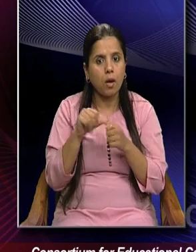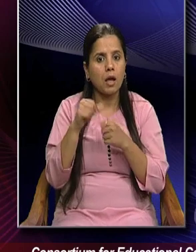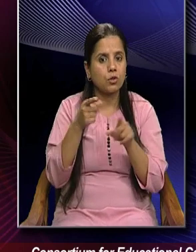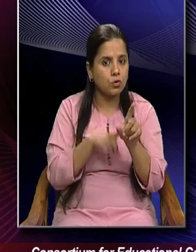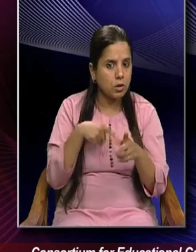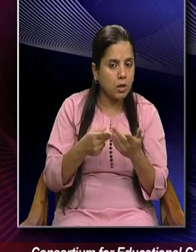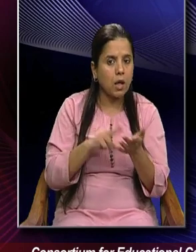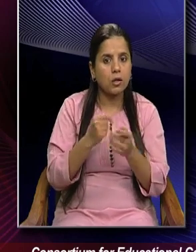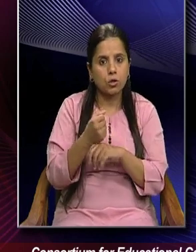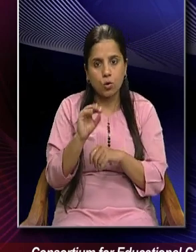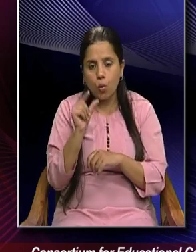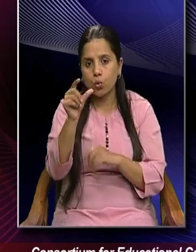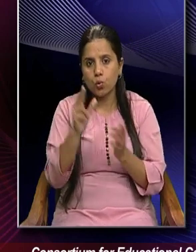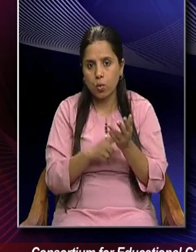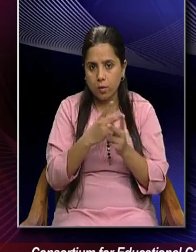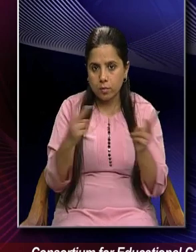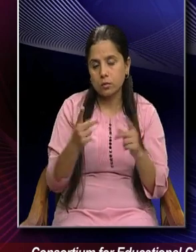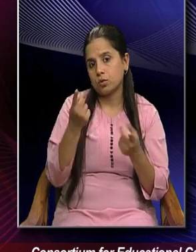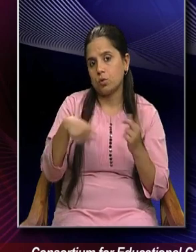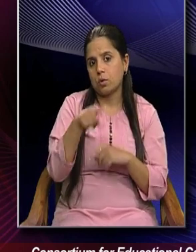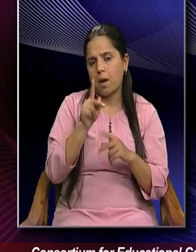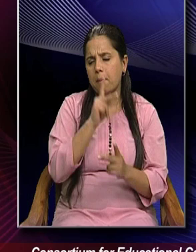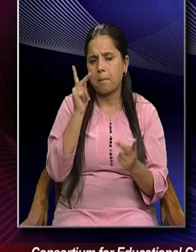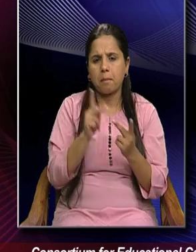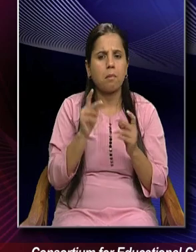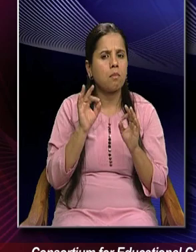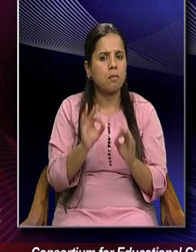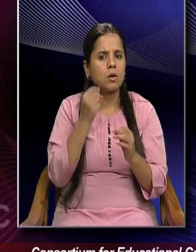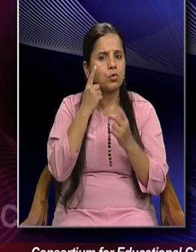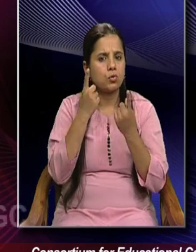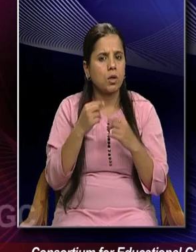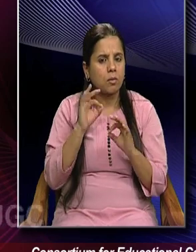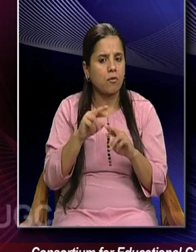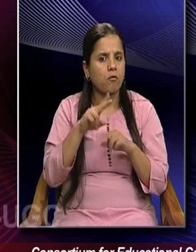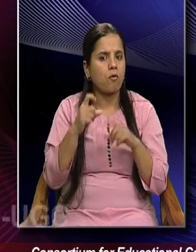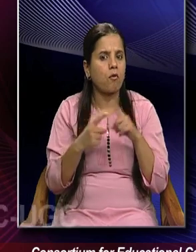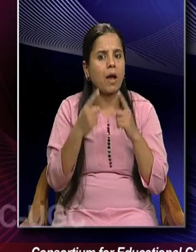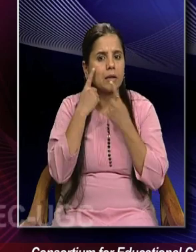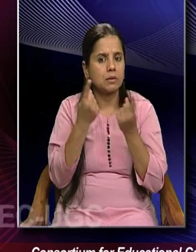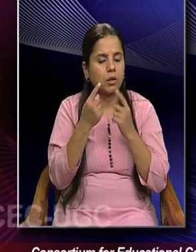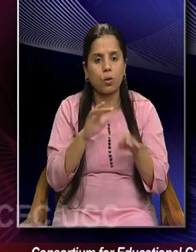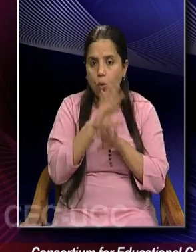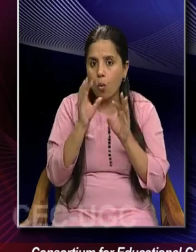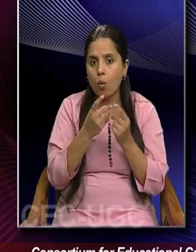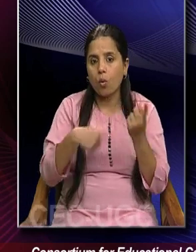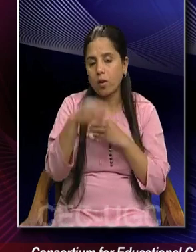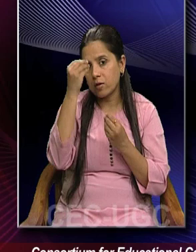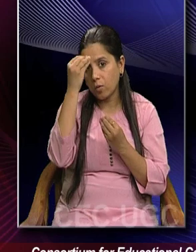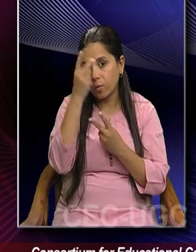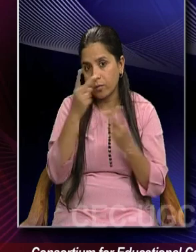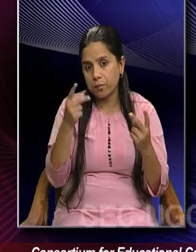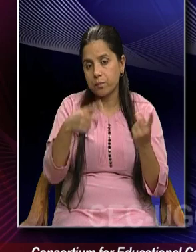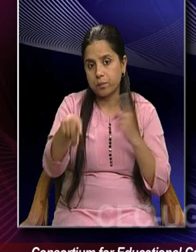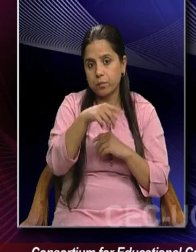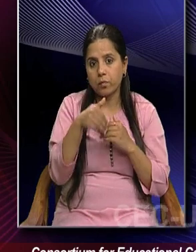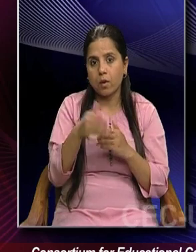NGOs, UN bodies. You have to be accurate and verified in your facts and all the information you are